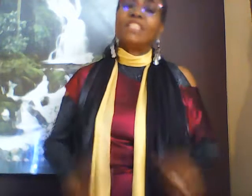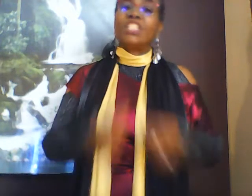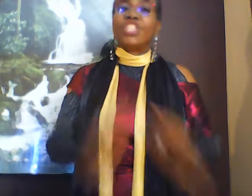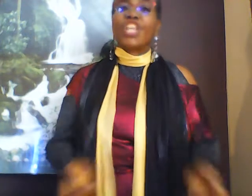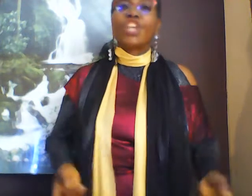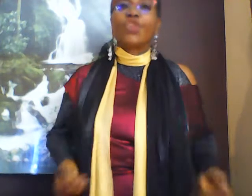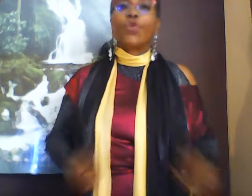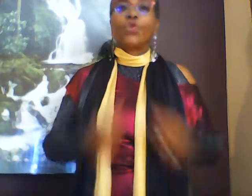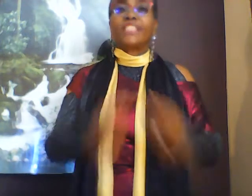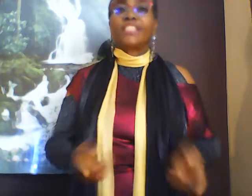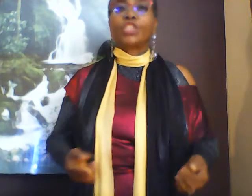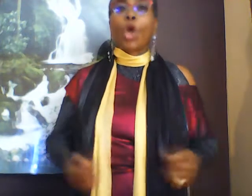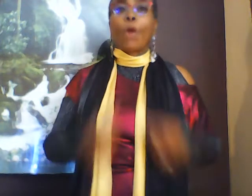Anemia. Necrosis